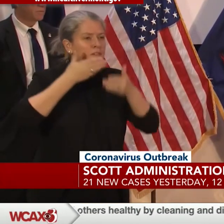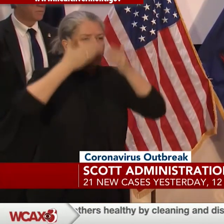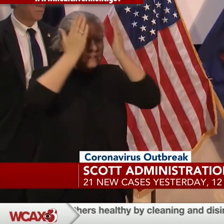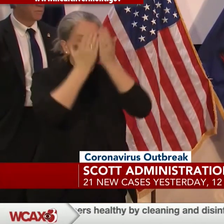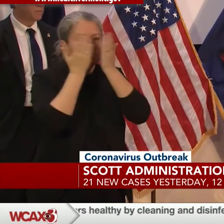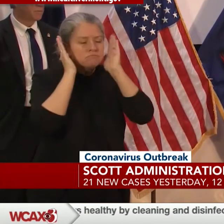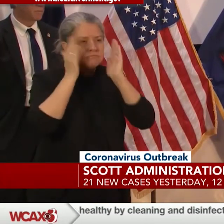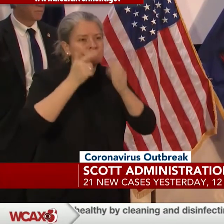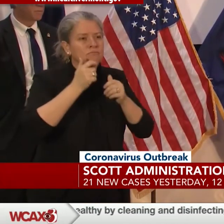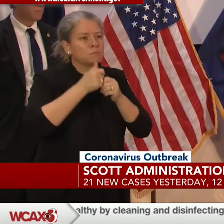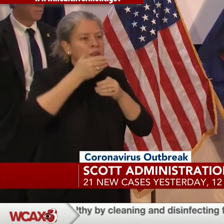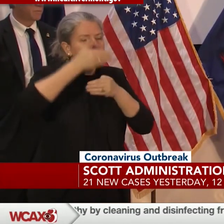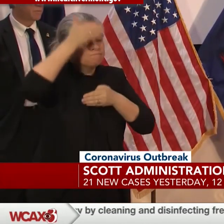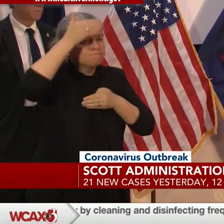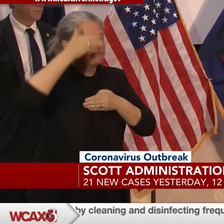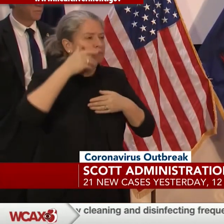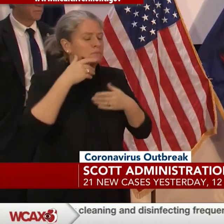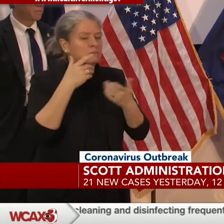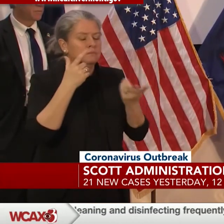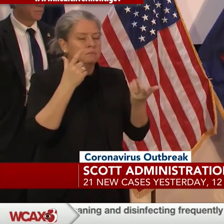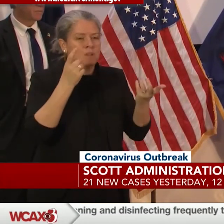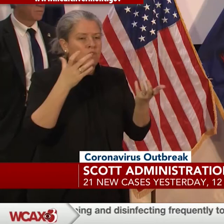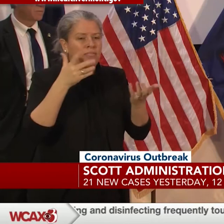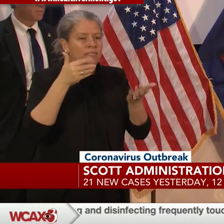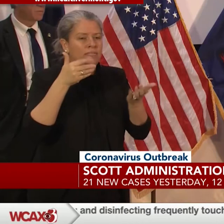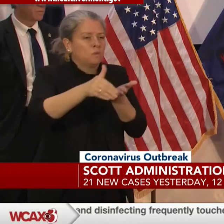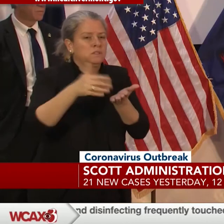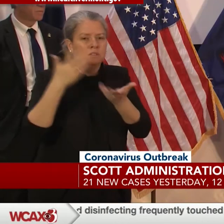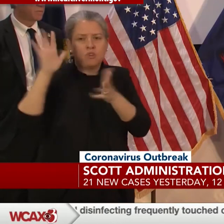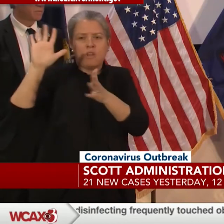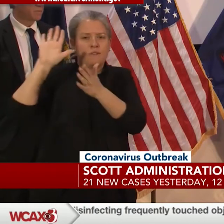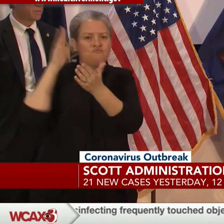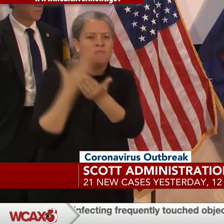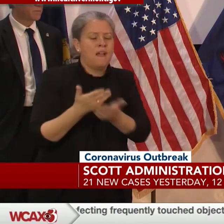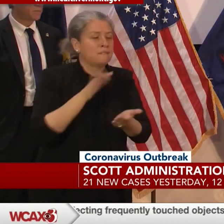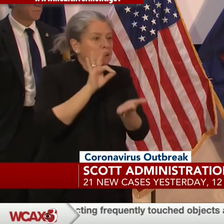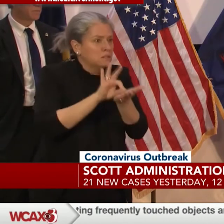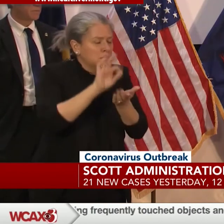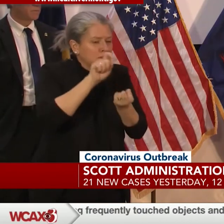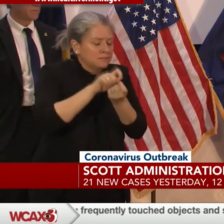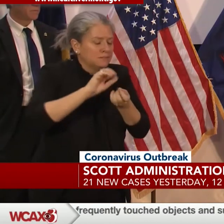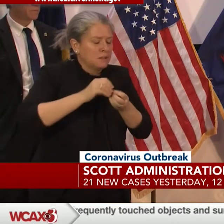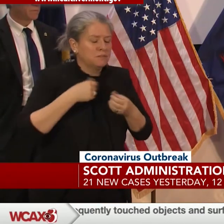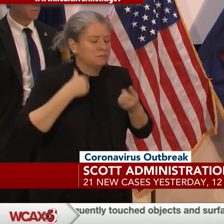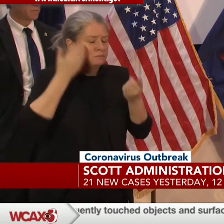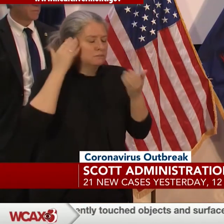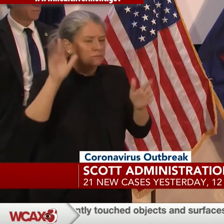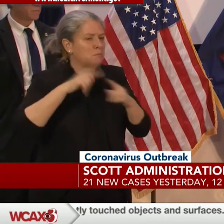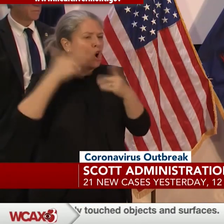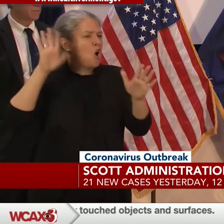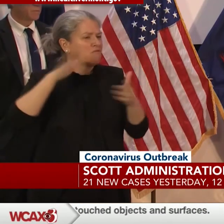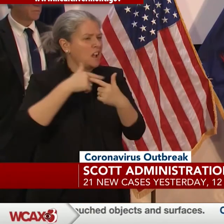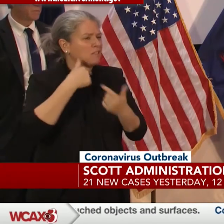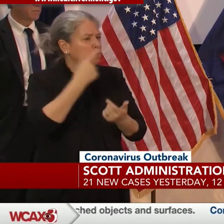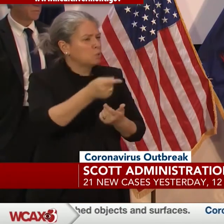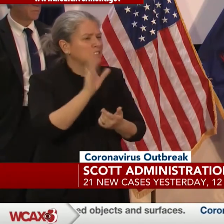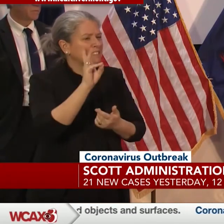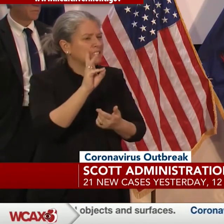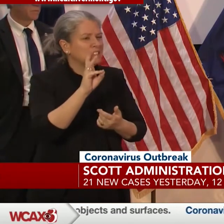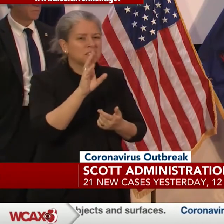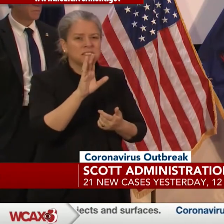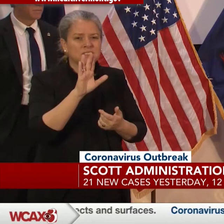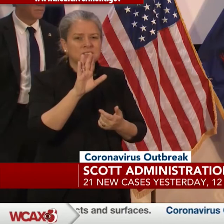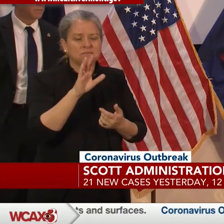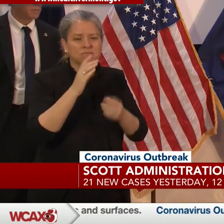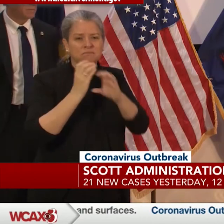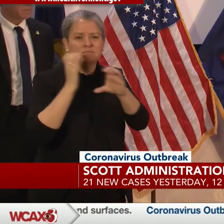shields. Hundreds of thousands of those items have come into the warehouse. I don't have the exact counts in front of me. Again, as the governor